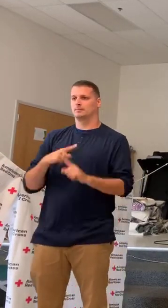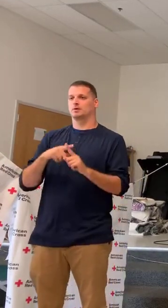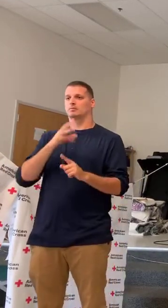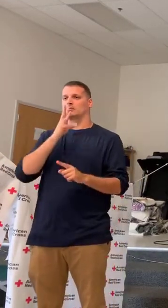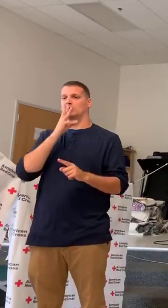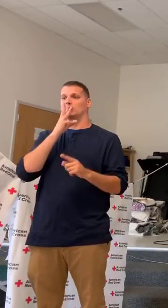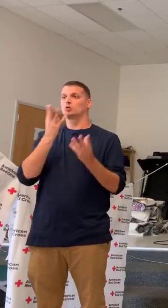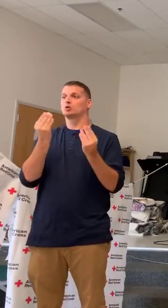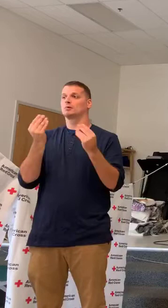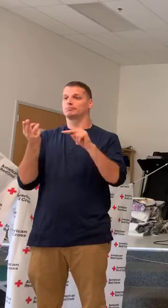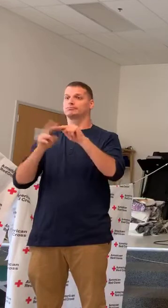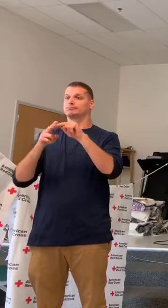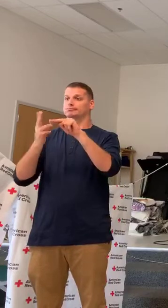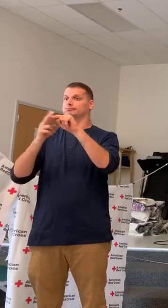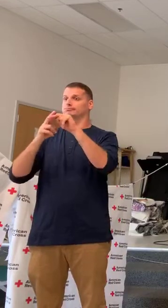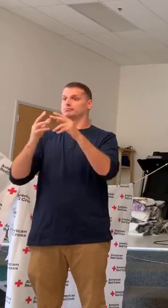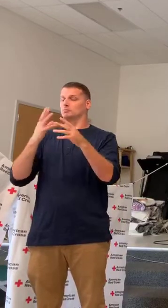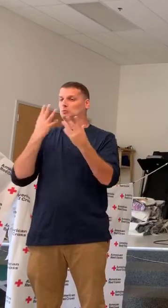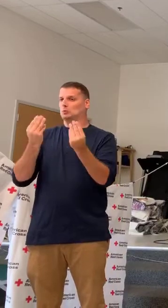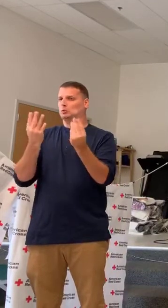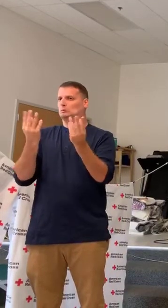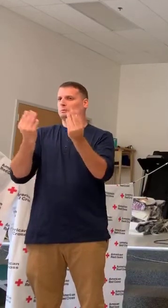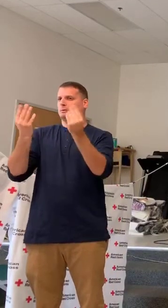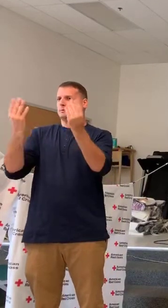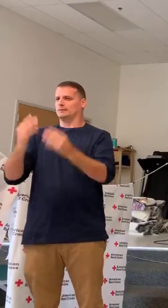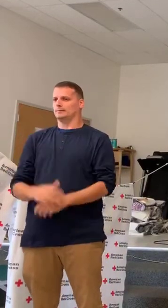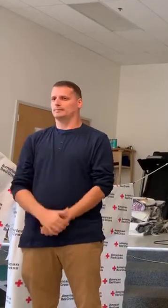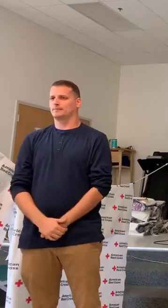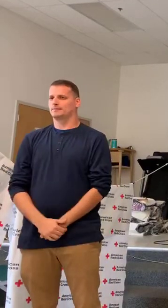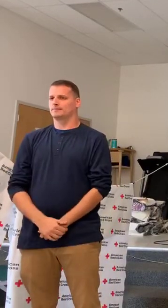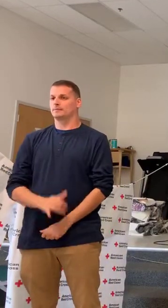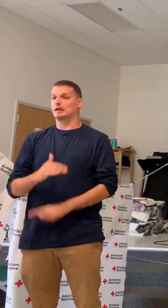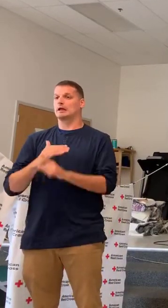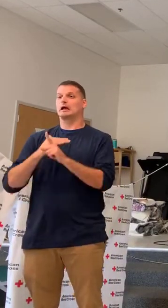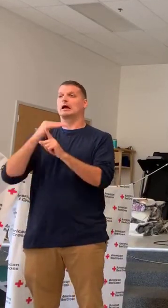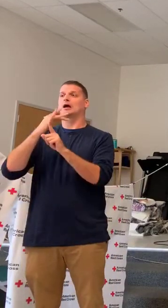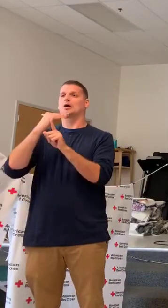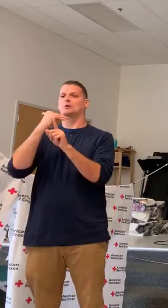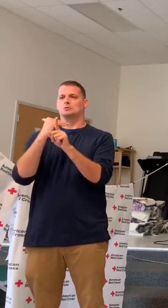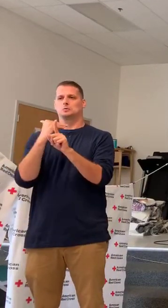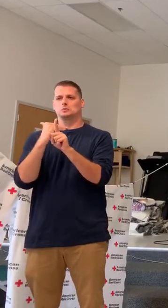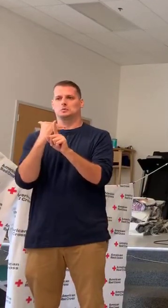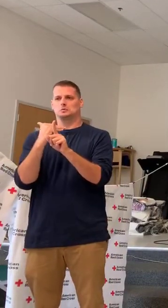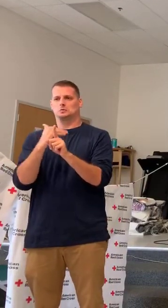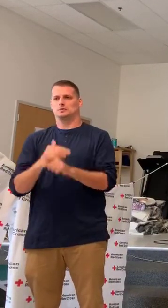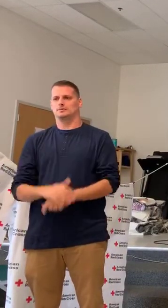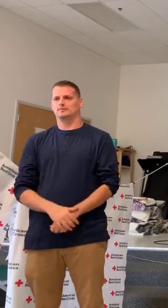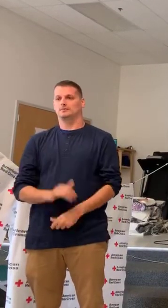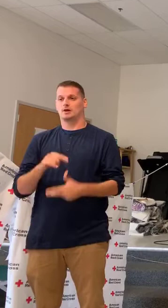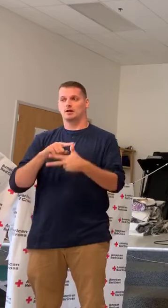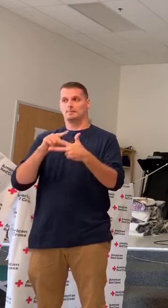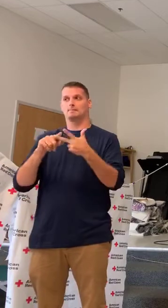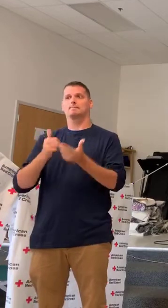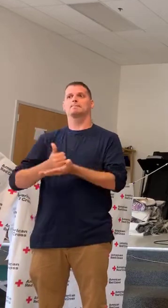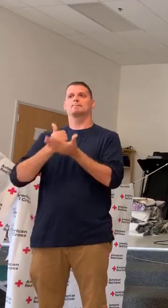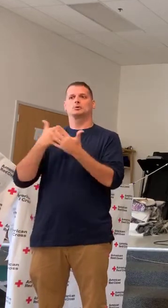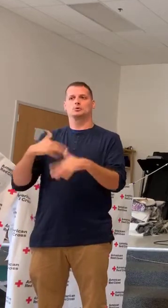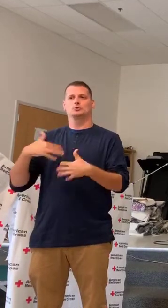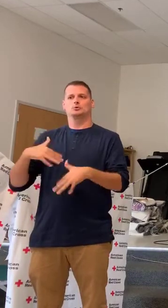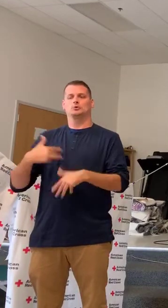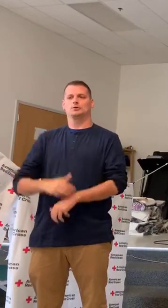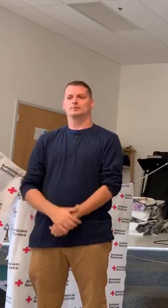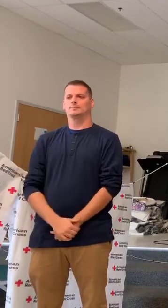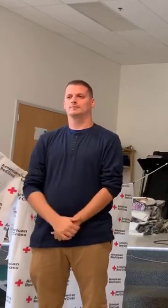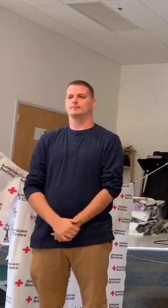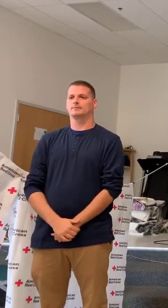feel we're in a place where with the fire behavior, we are comfortable to do that. So we talked about the firefighter safety as our number one priority. Another one on our